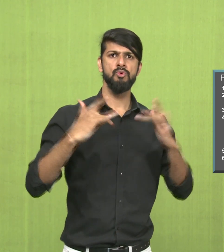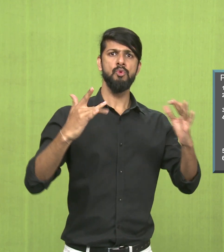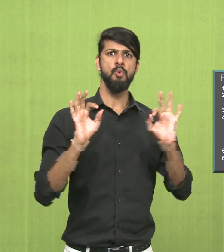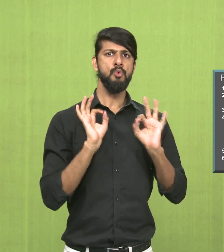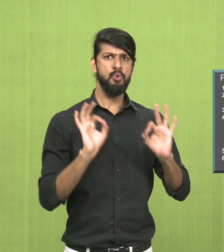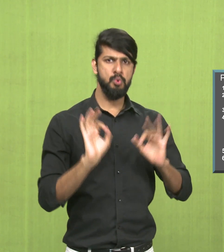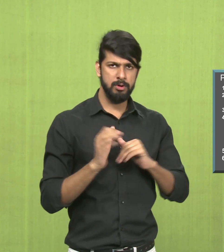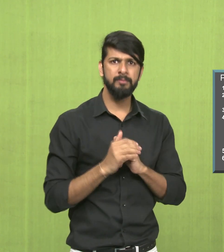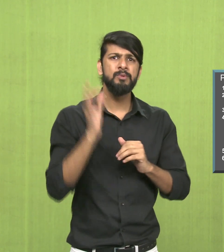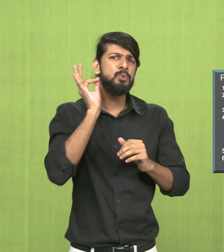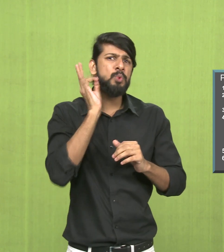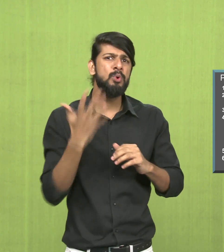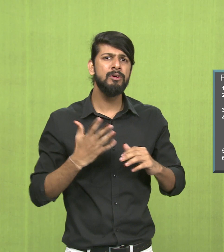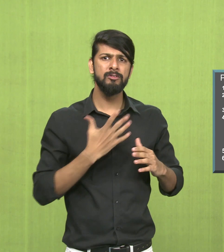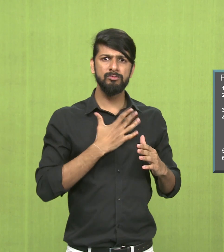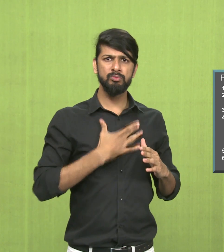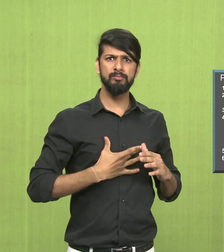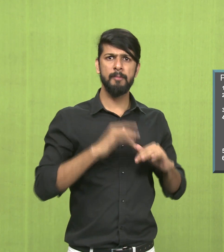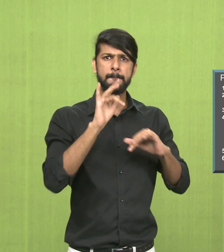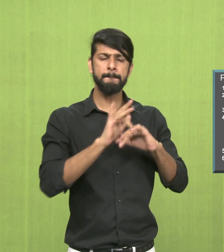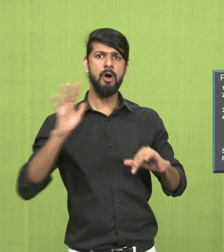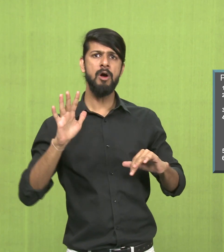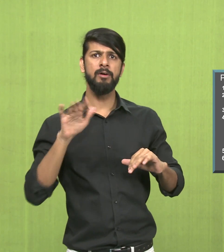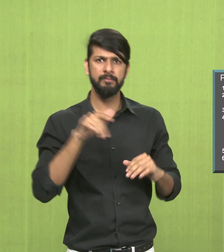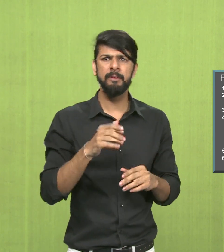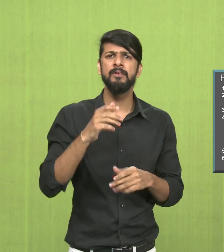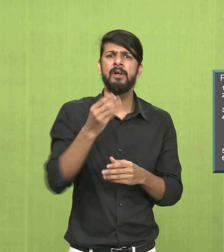The Bodhisattva in this painting is adorned with pearls,